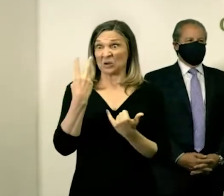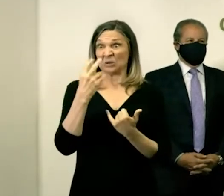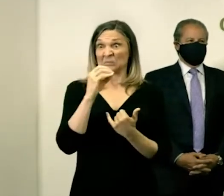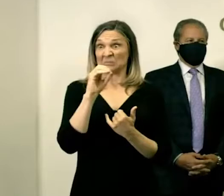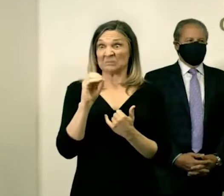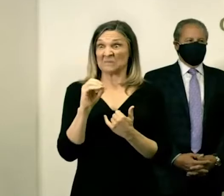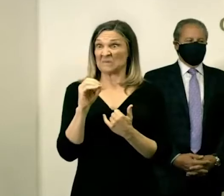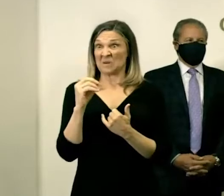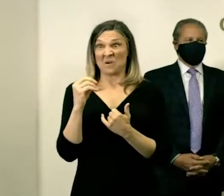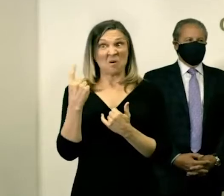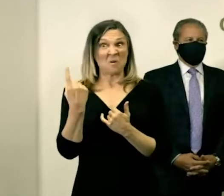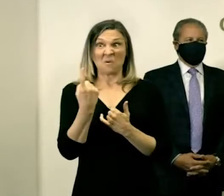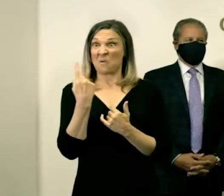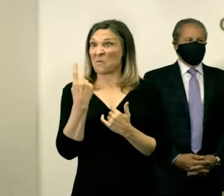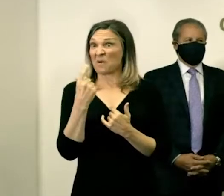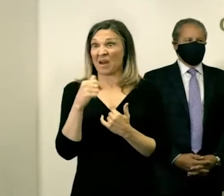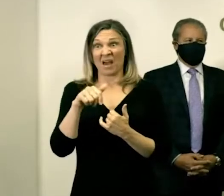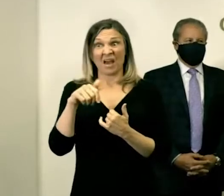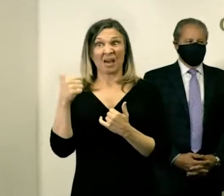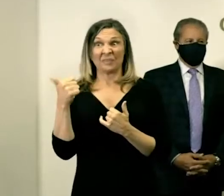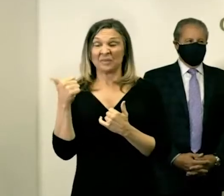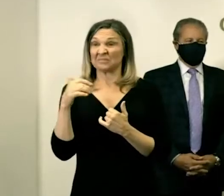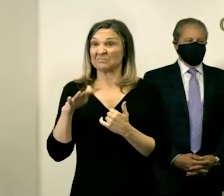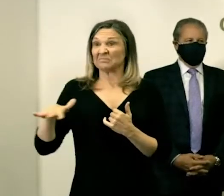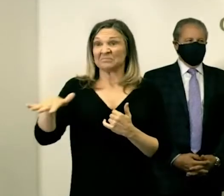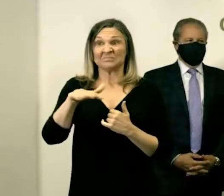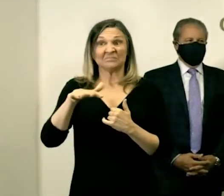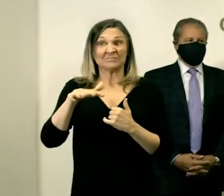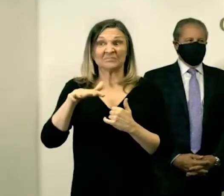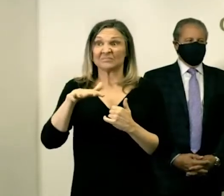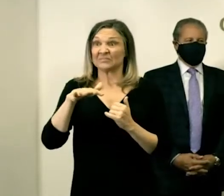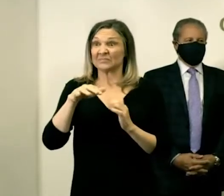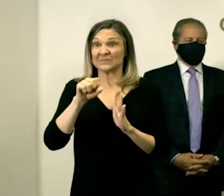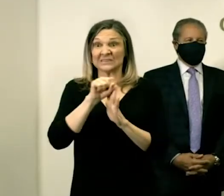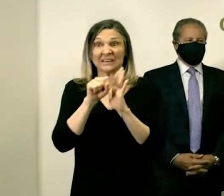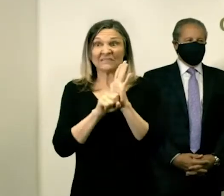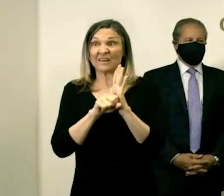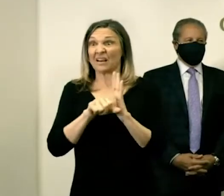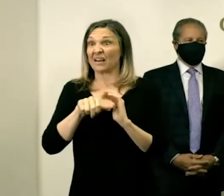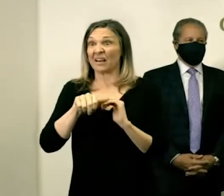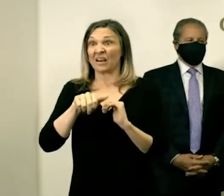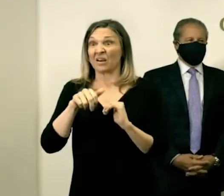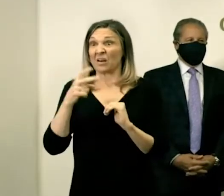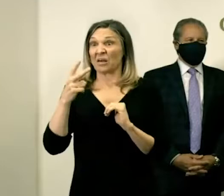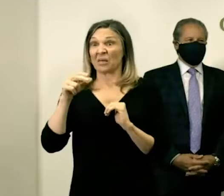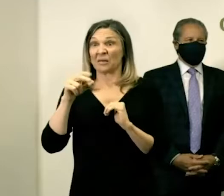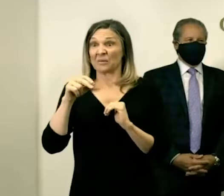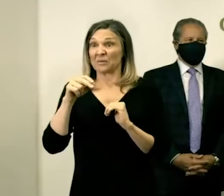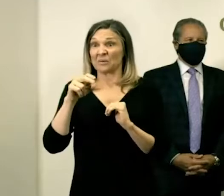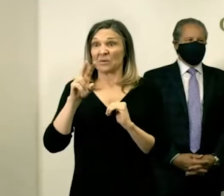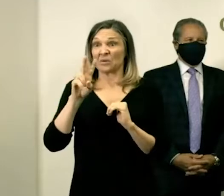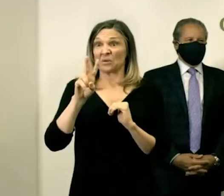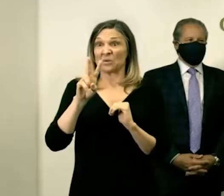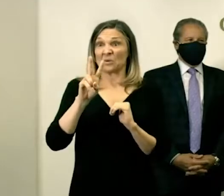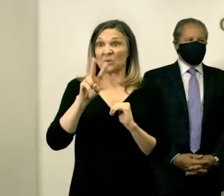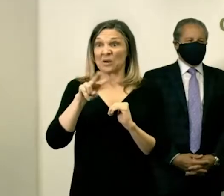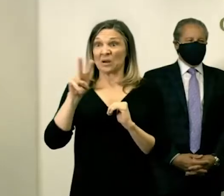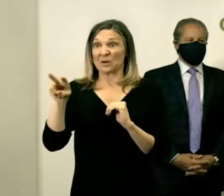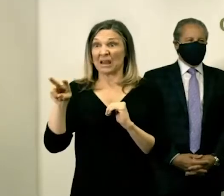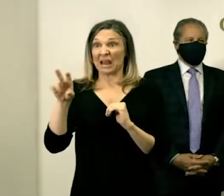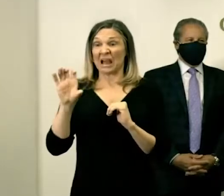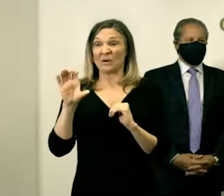lower positivity rate than the state of California. Our cases, a little over 2,200 today,